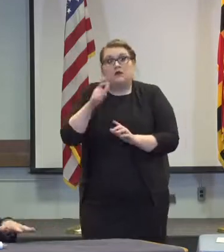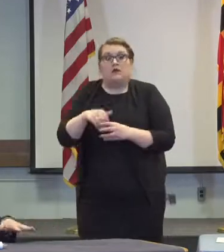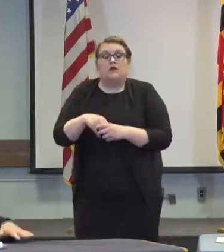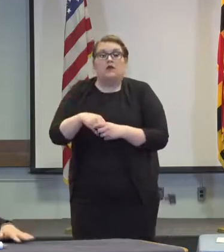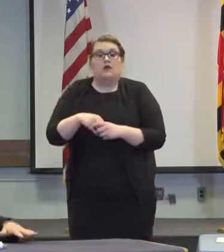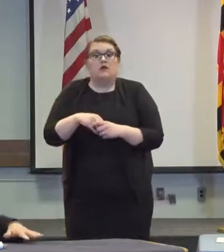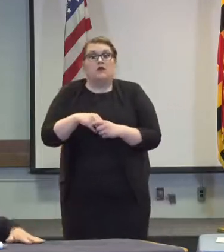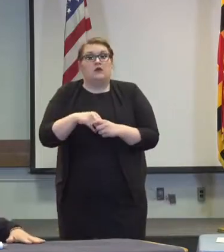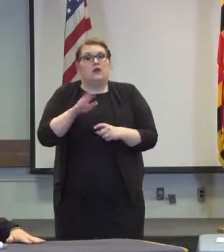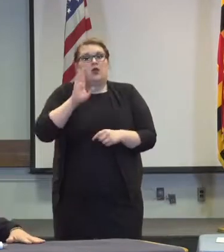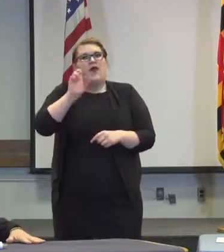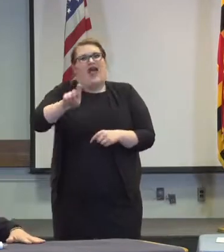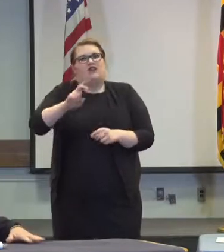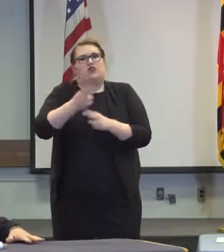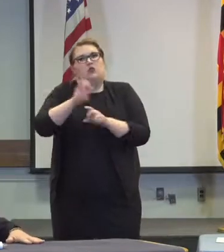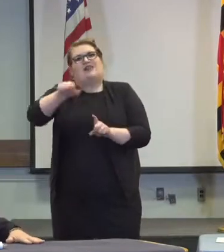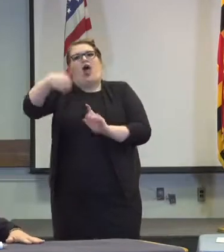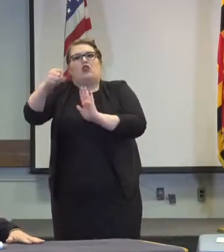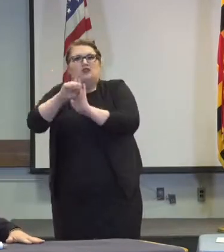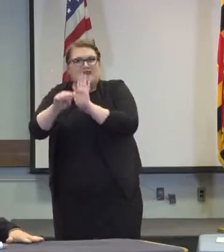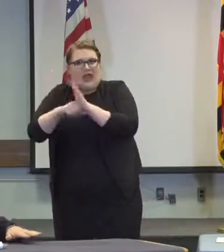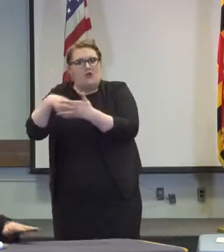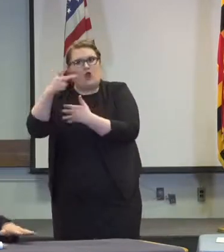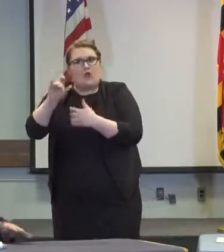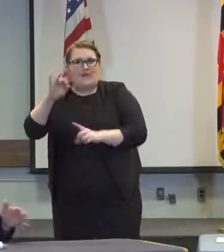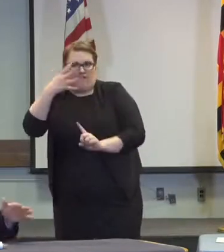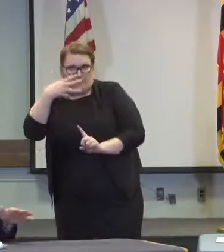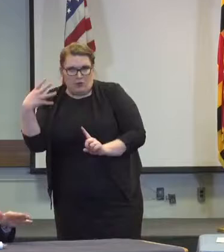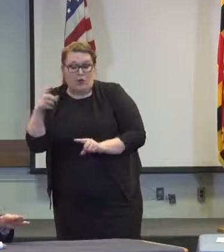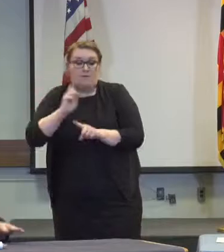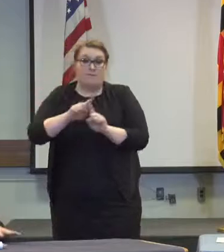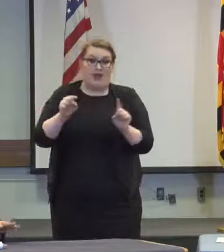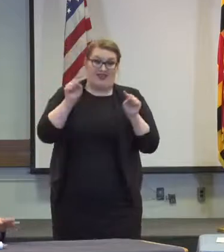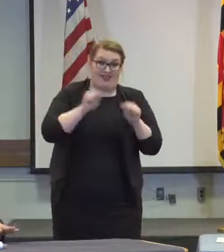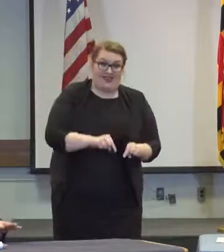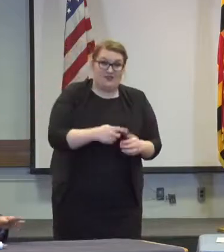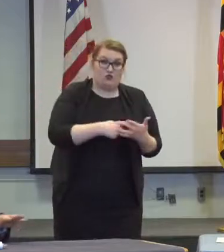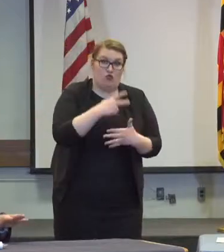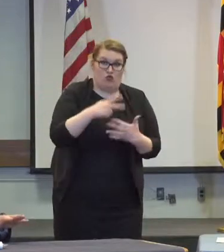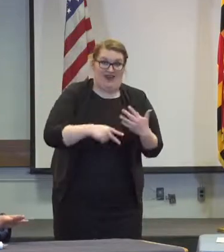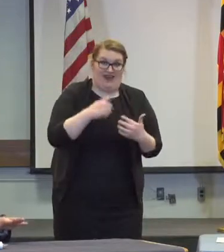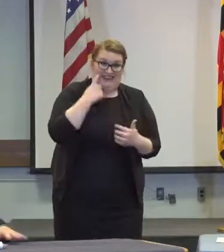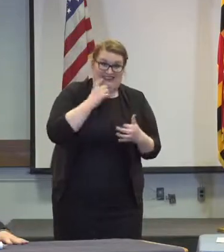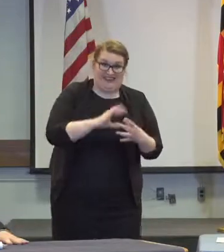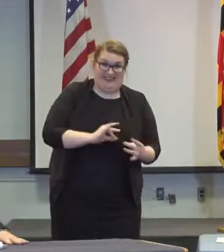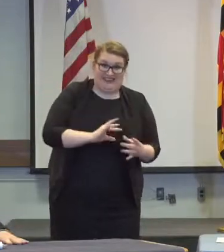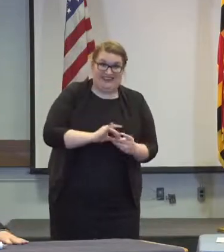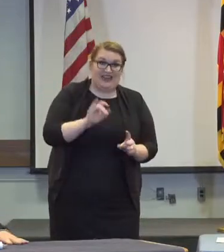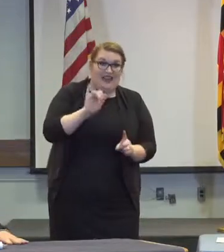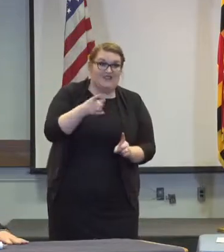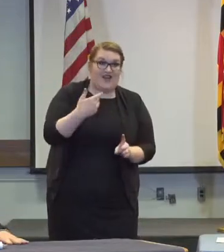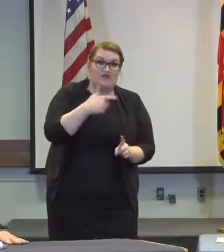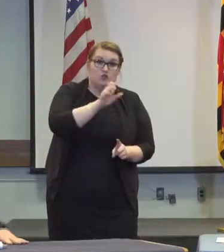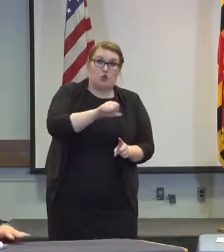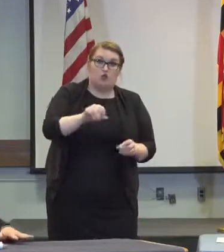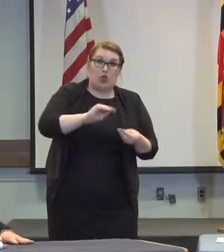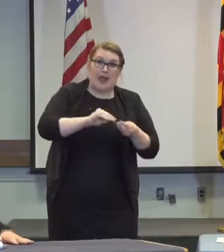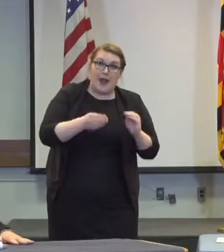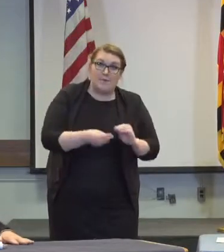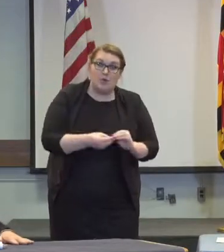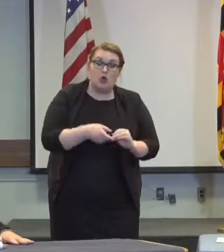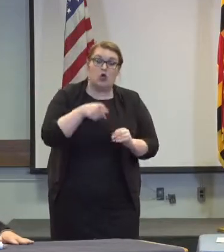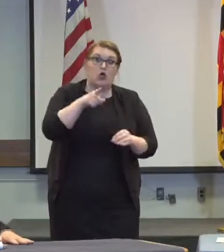know, you'll have to use the other state programs and other county. But if you have a Social Security number and